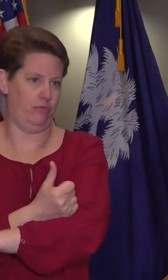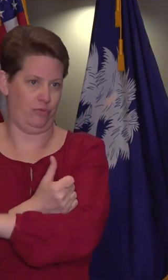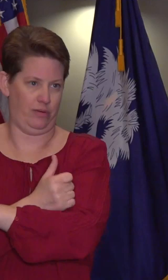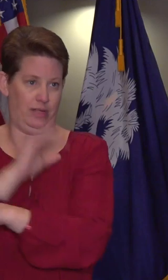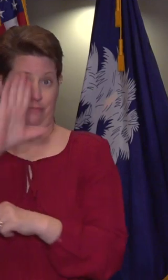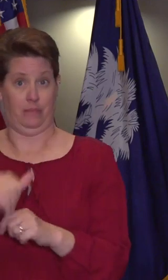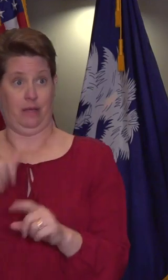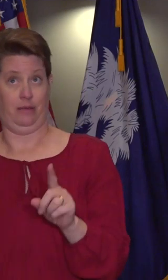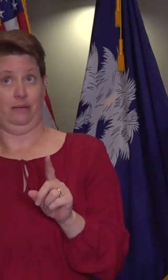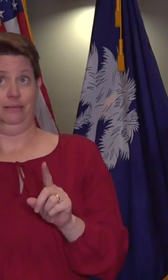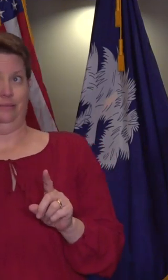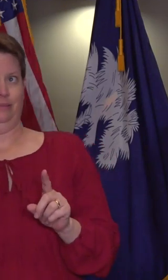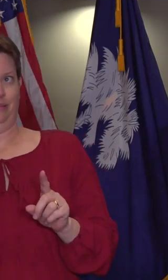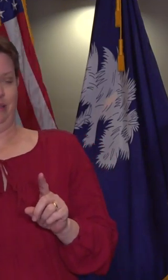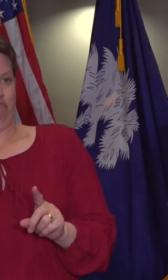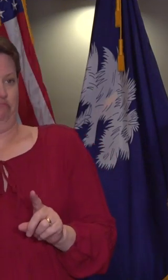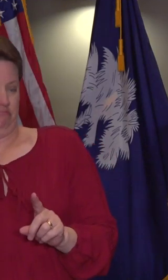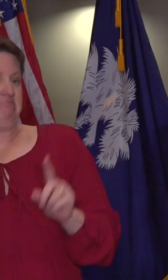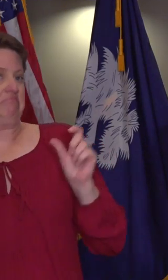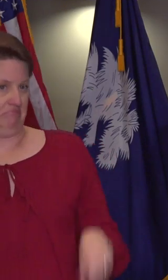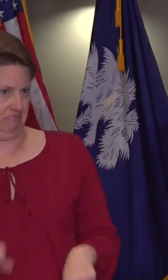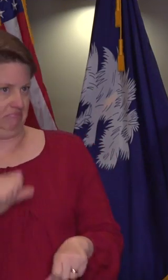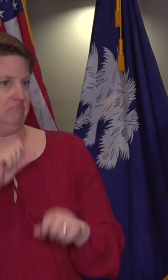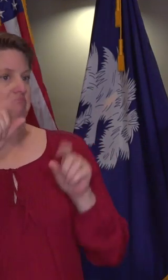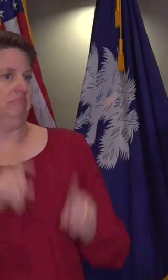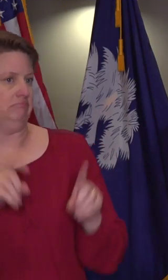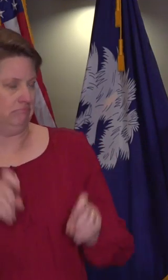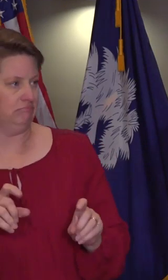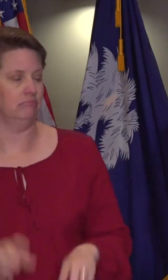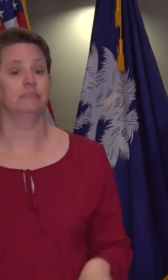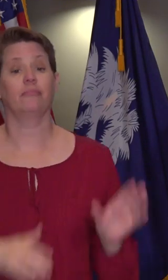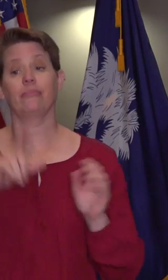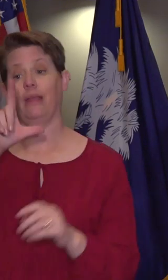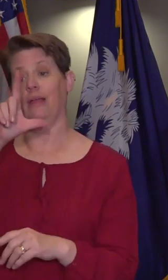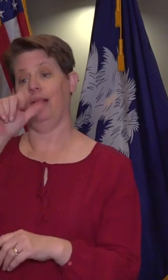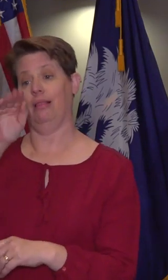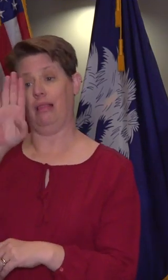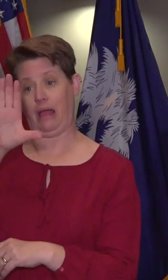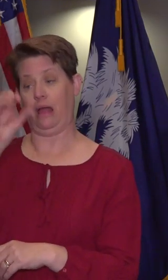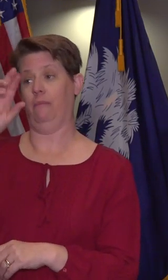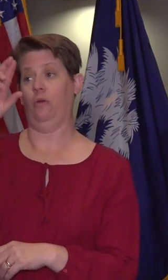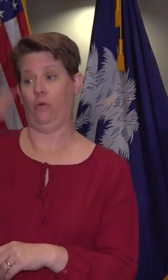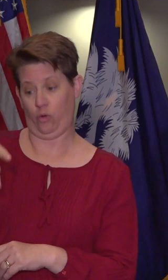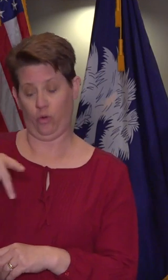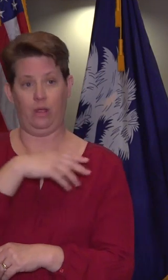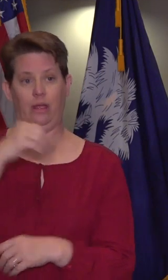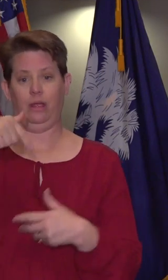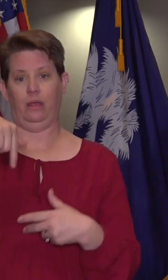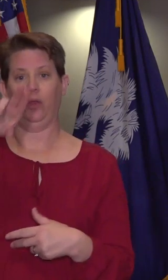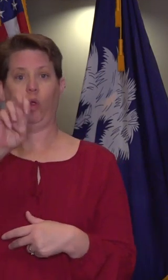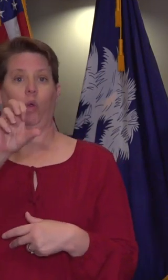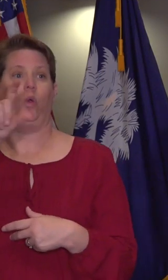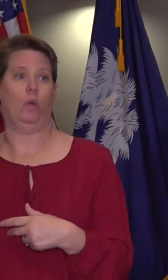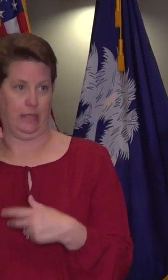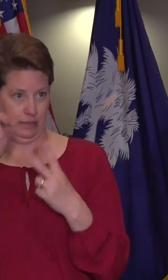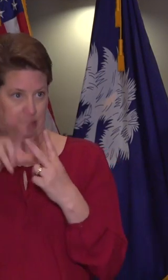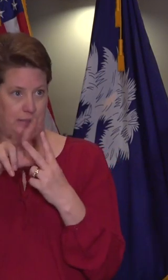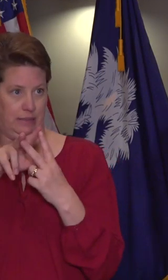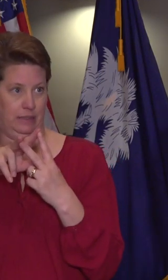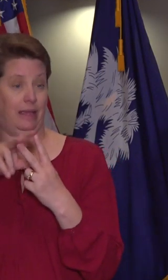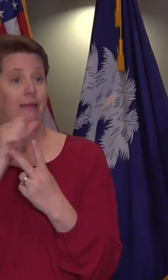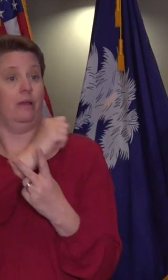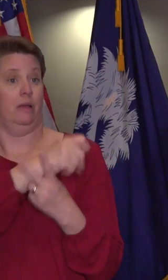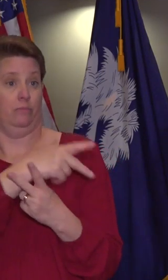CDC to perform tests. LabCorp and Quest have also received